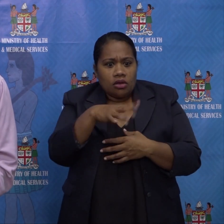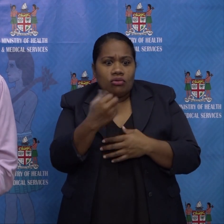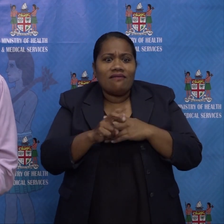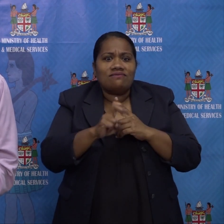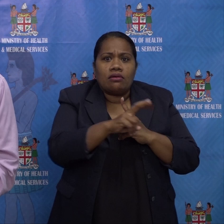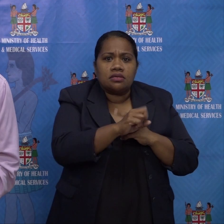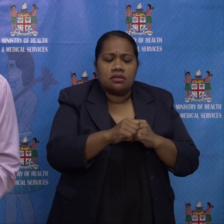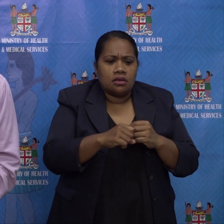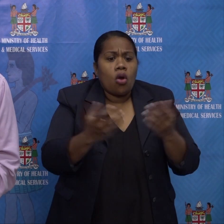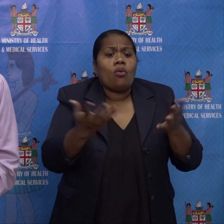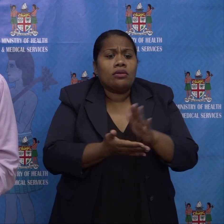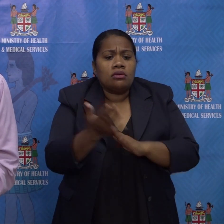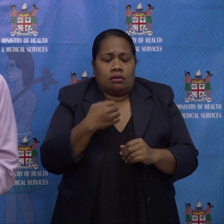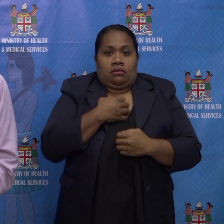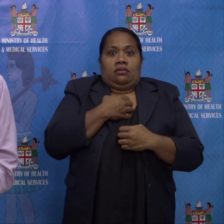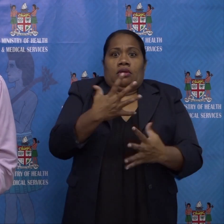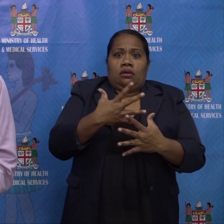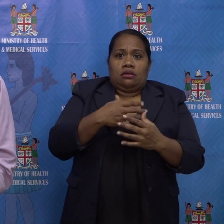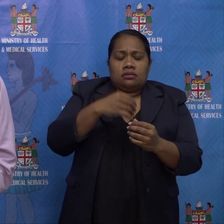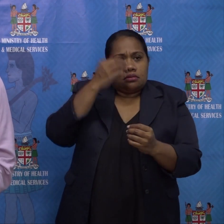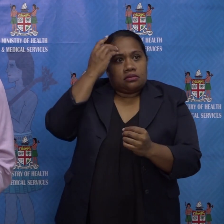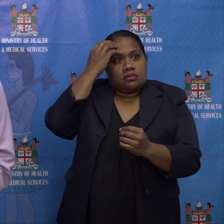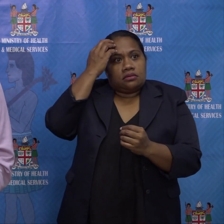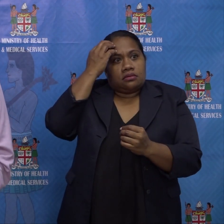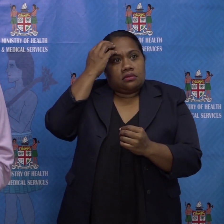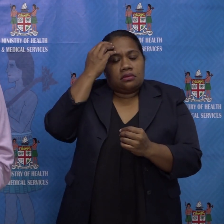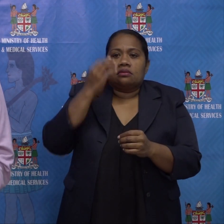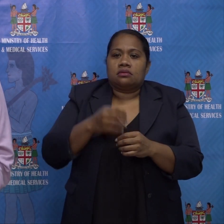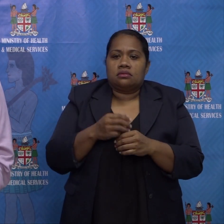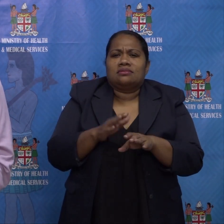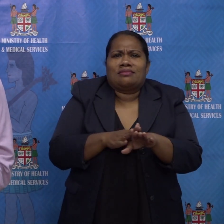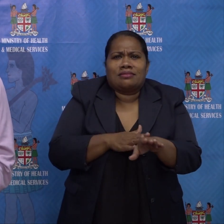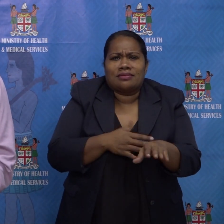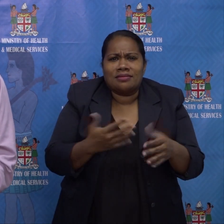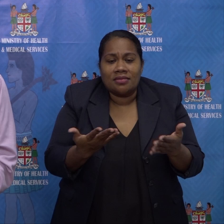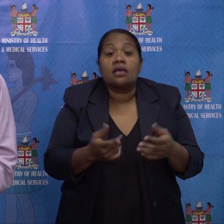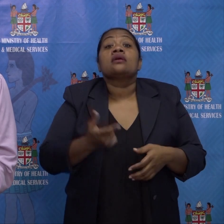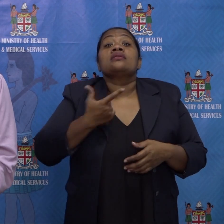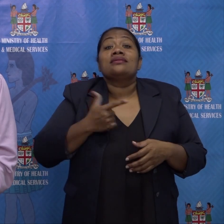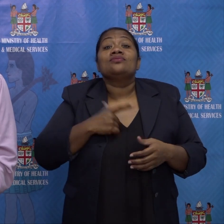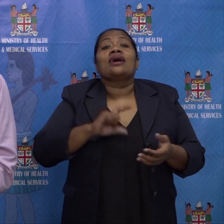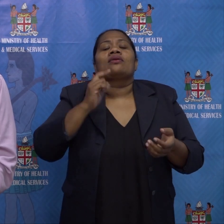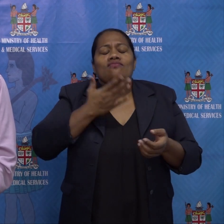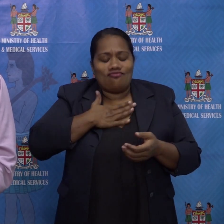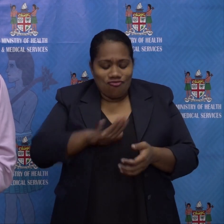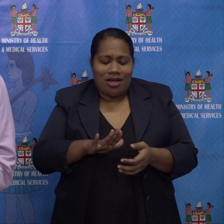us where they went to, what they did. So this is why we need the Care Fiji app